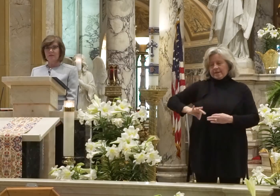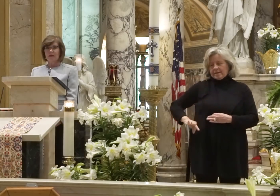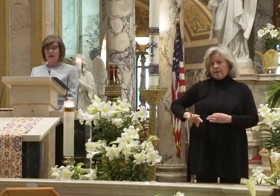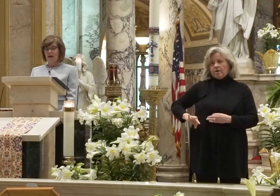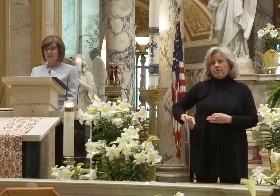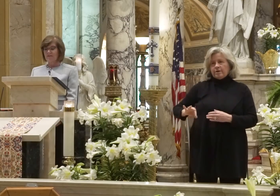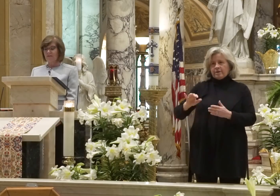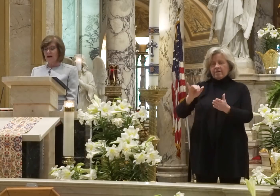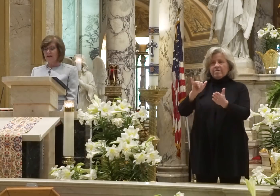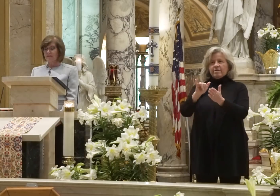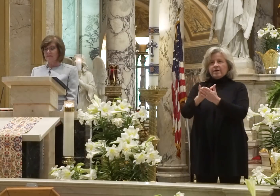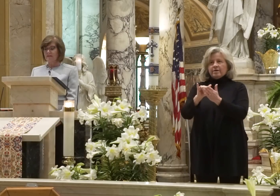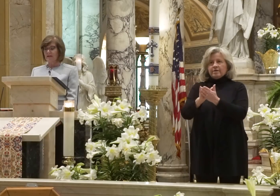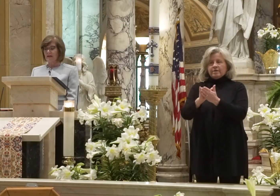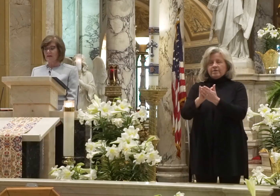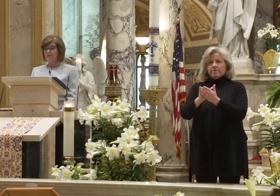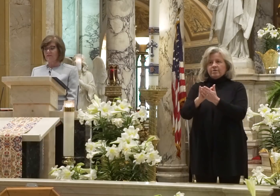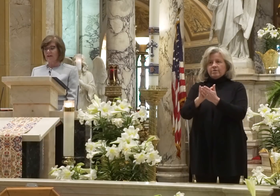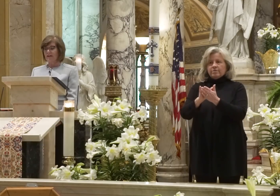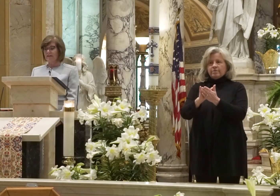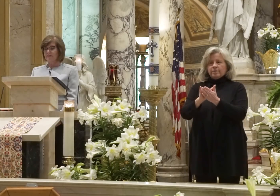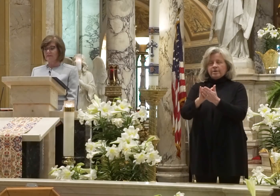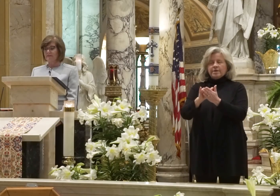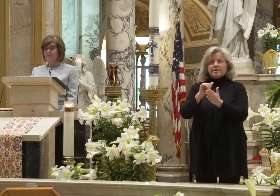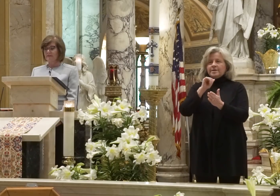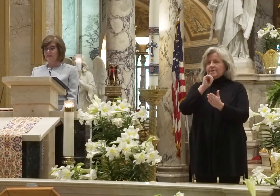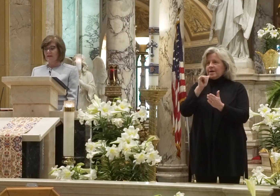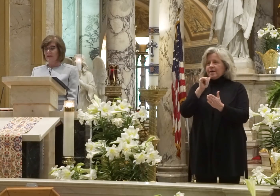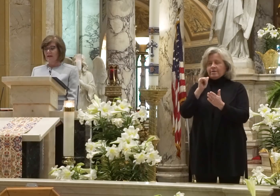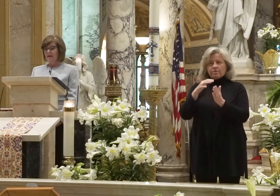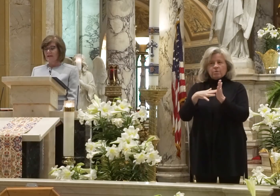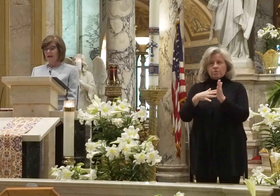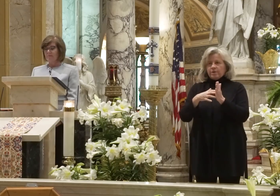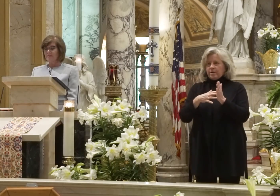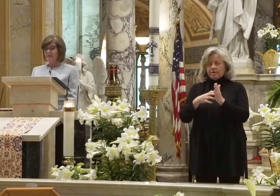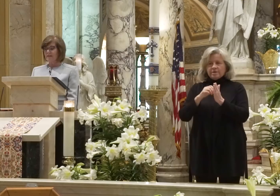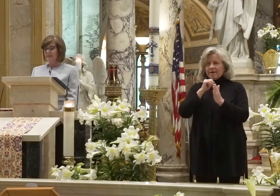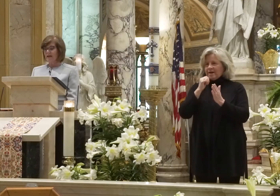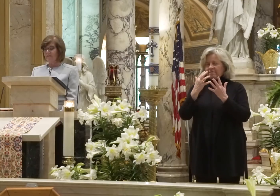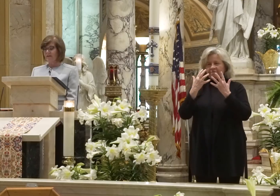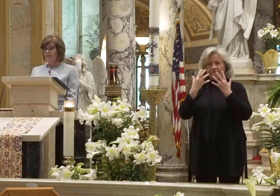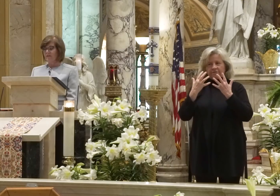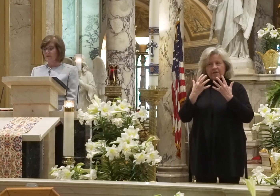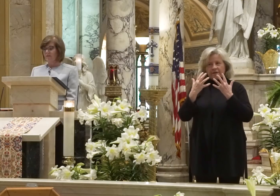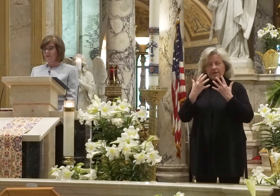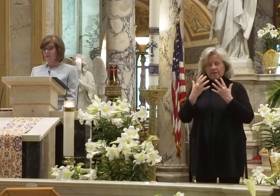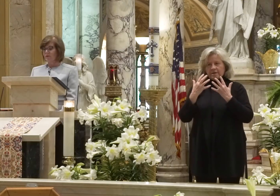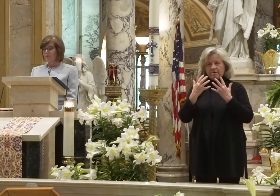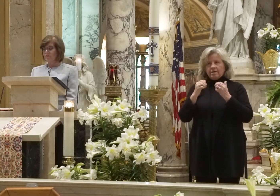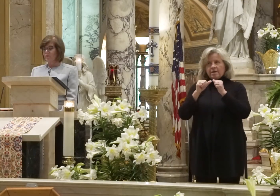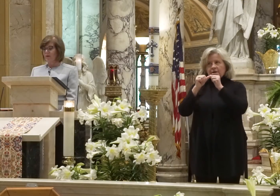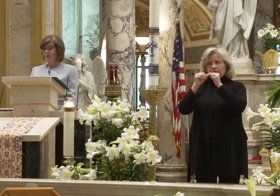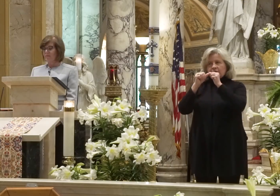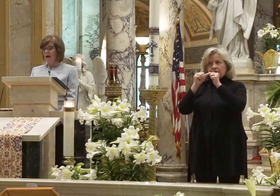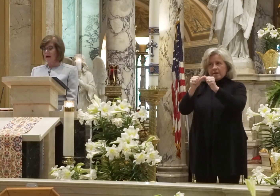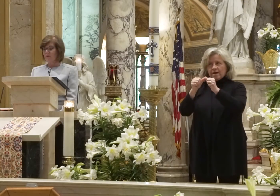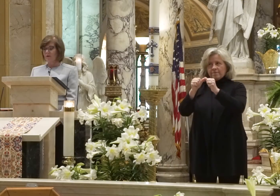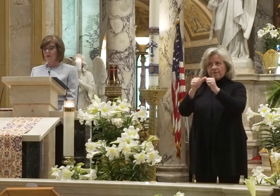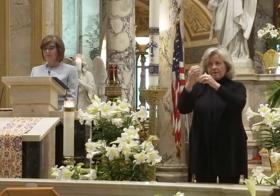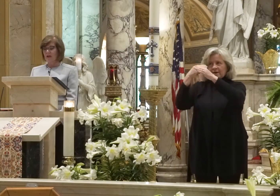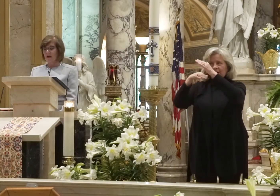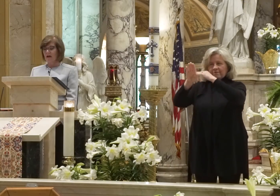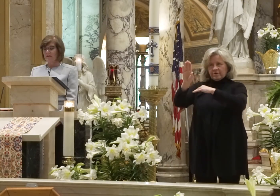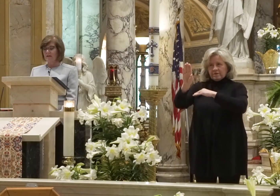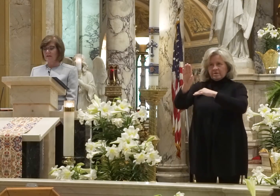imperishable, undefiled, and unfading, kept in heaven for you who by the